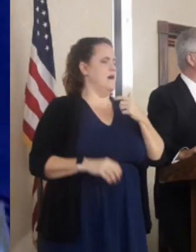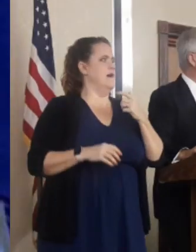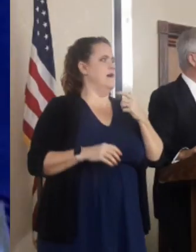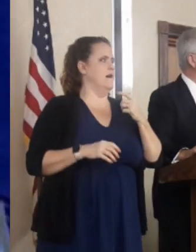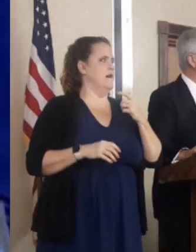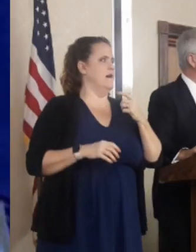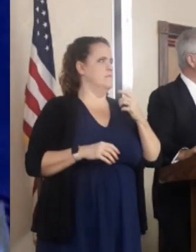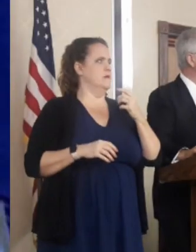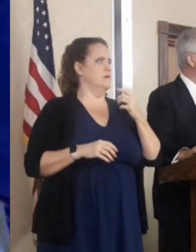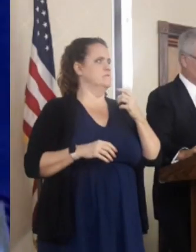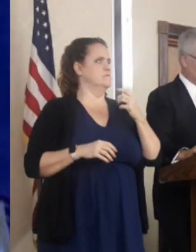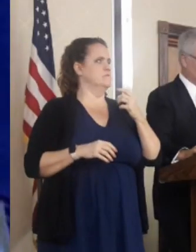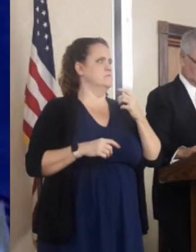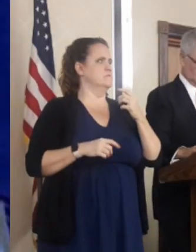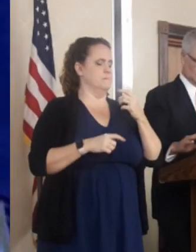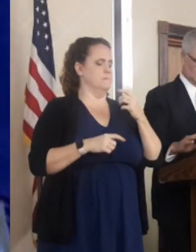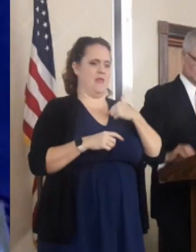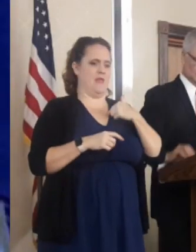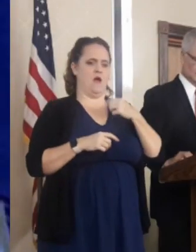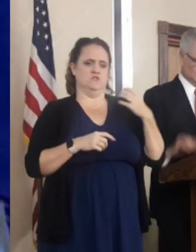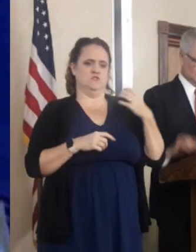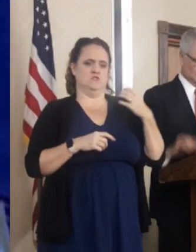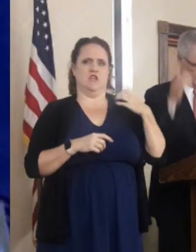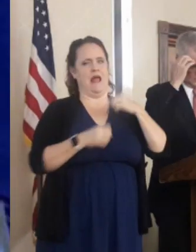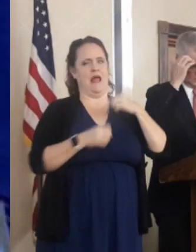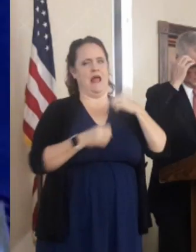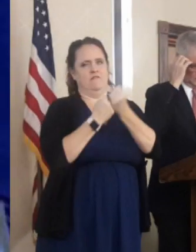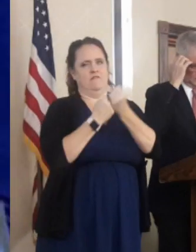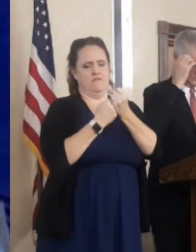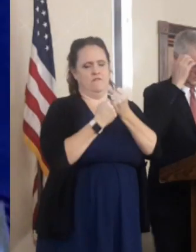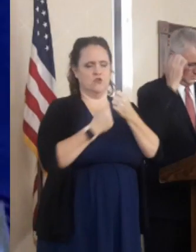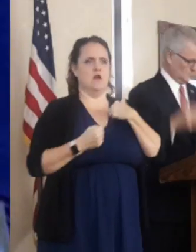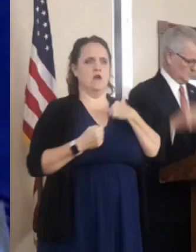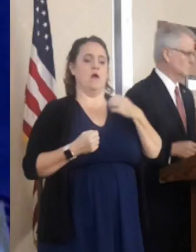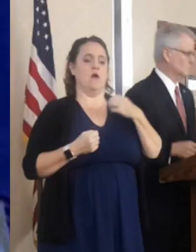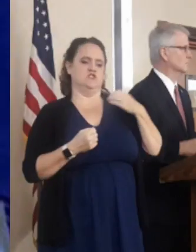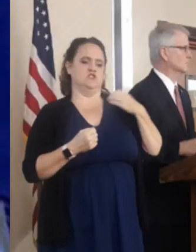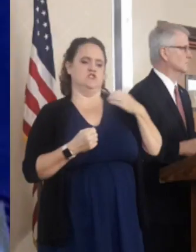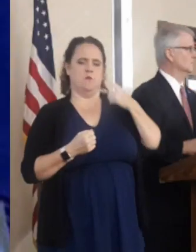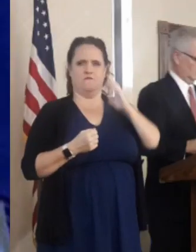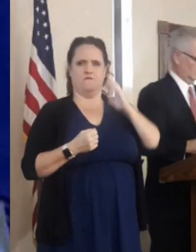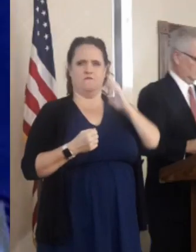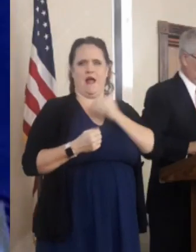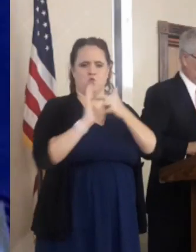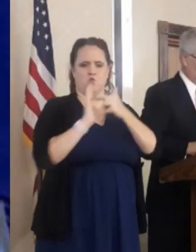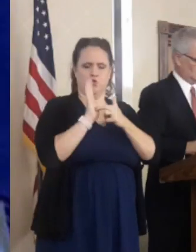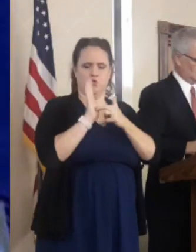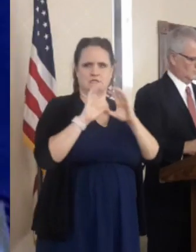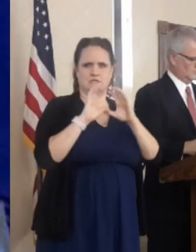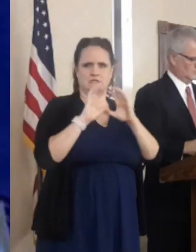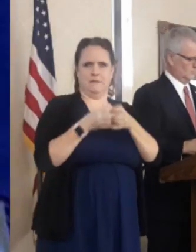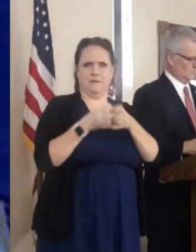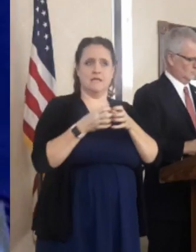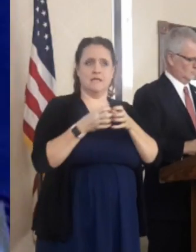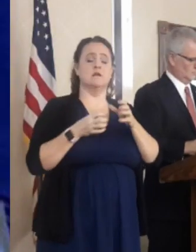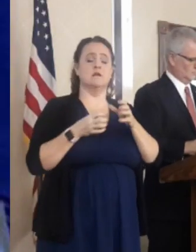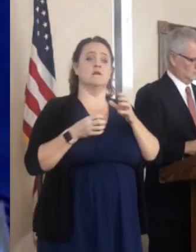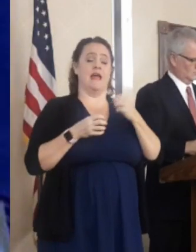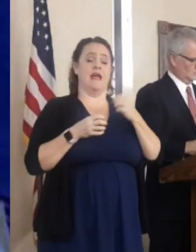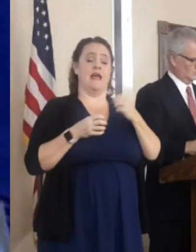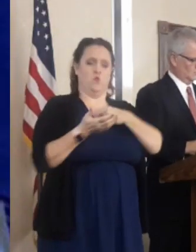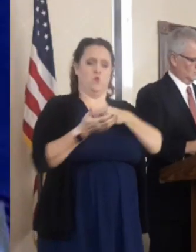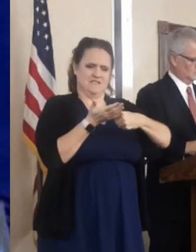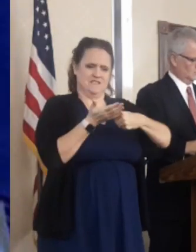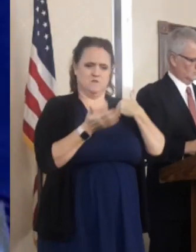of the Legislative Priorities Committee, and this was discussed last session. Pretty much the committee ran